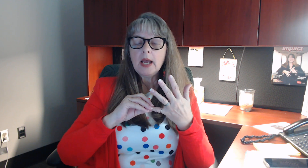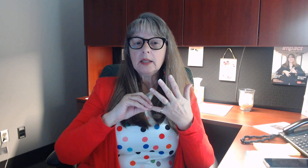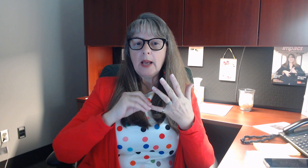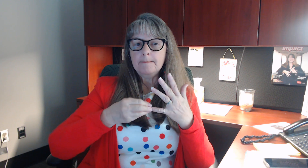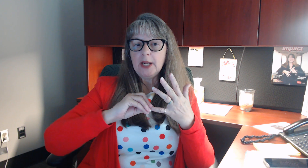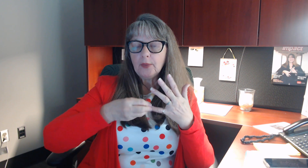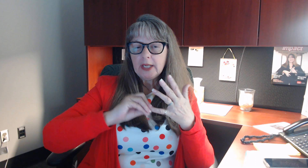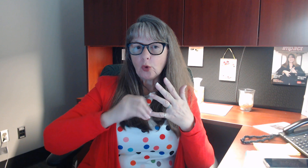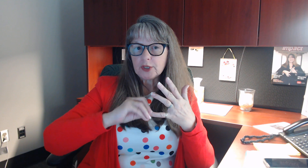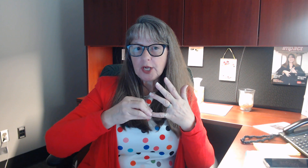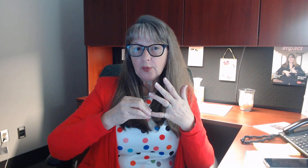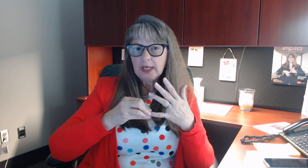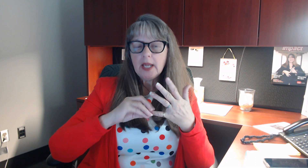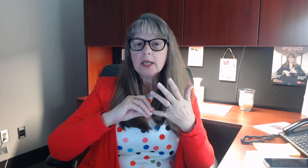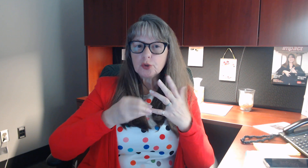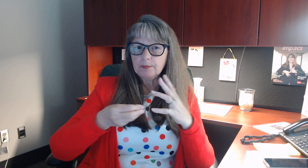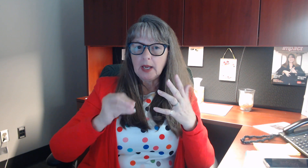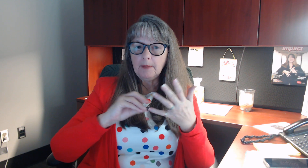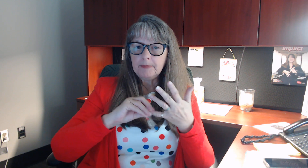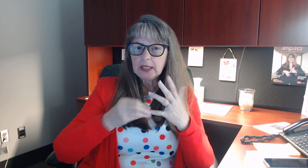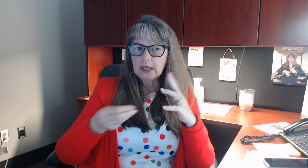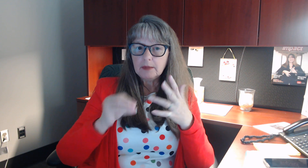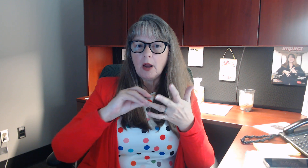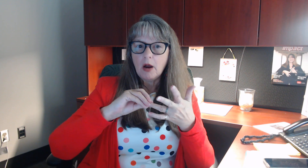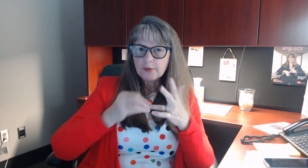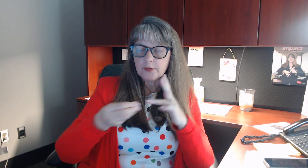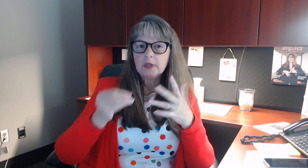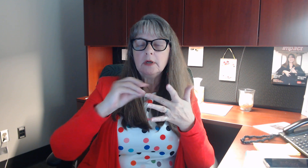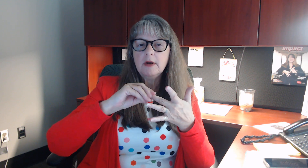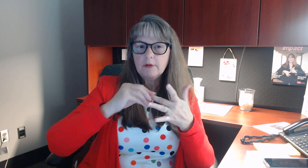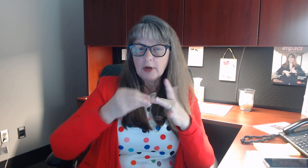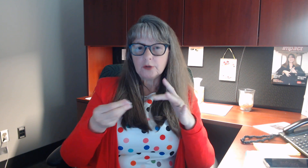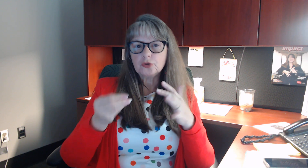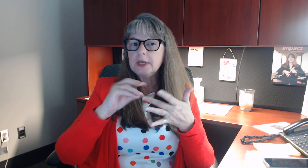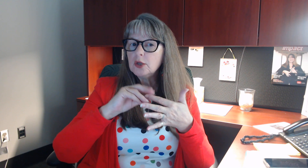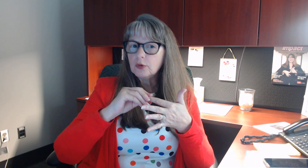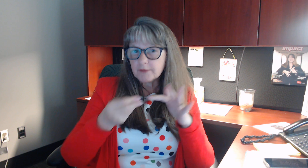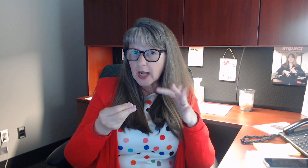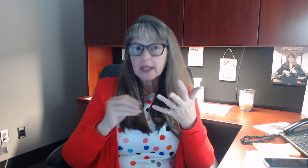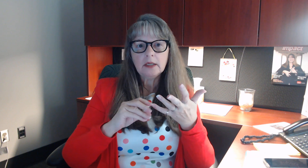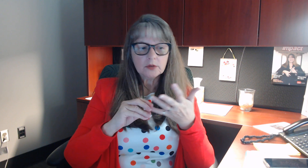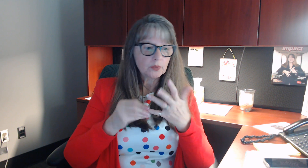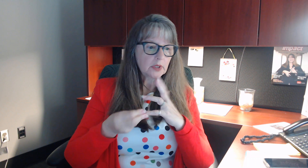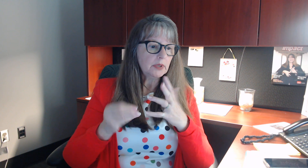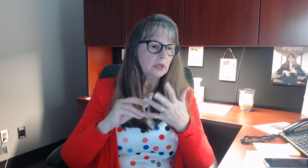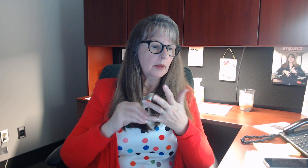A berry or a cherry, because you're picking it off of the tree or the vine, so it can be a